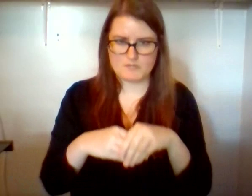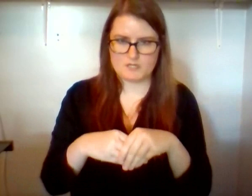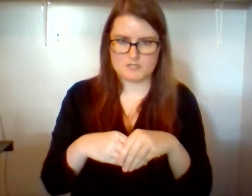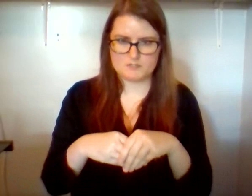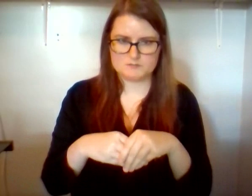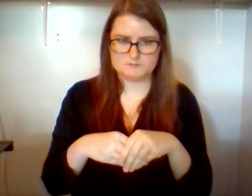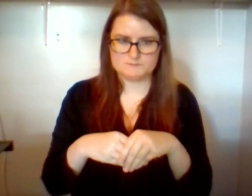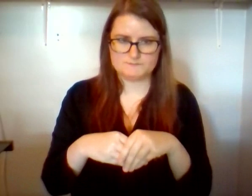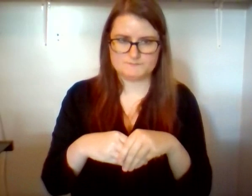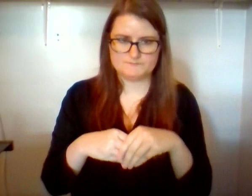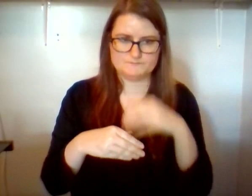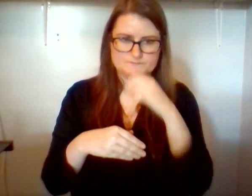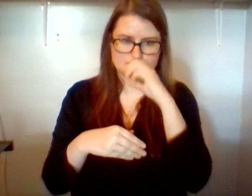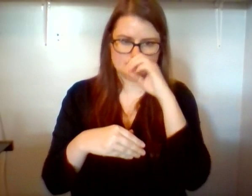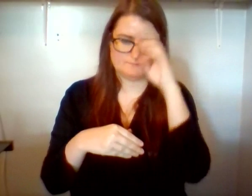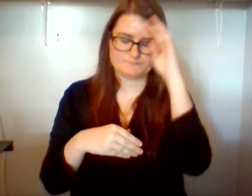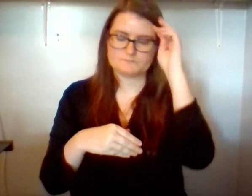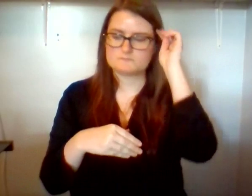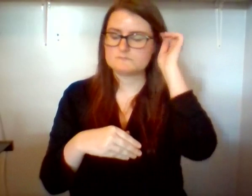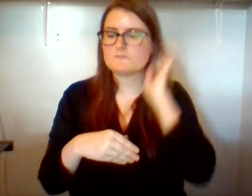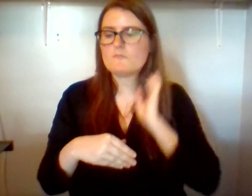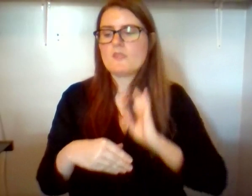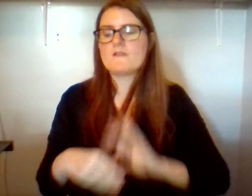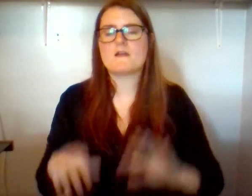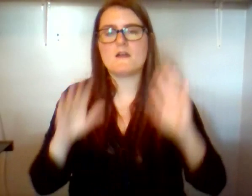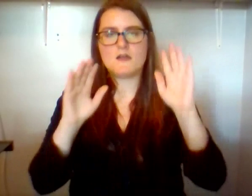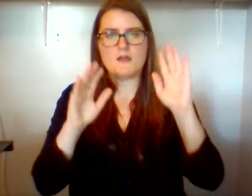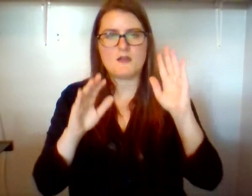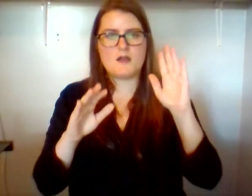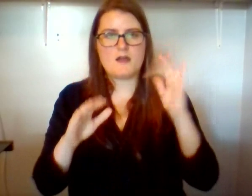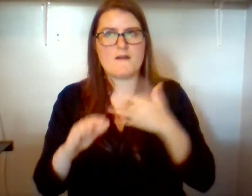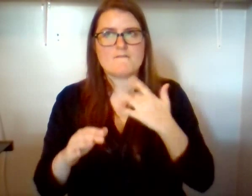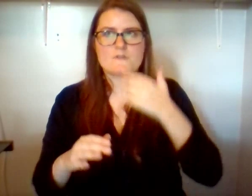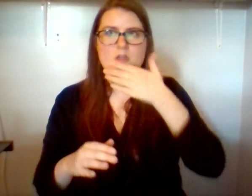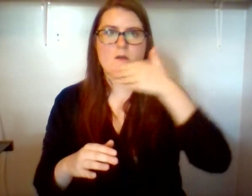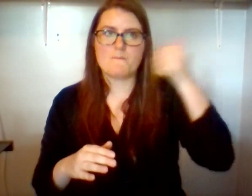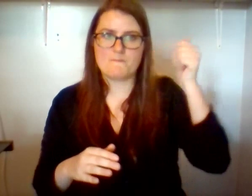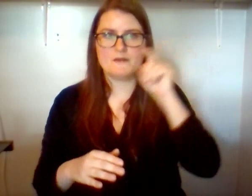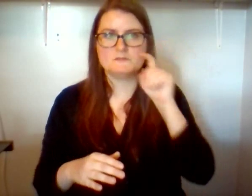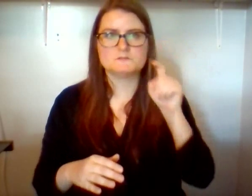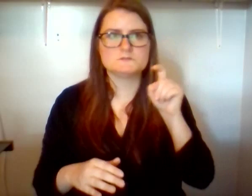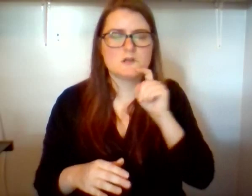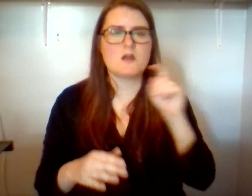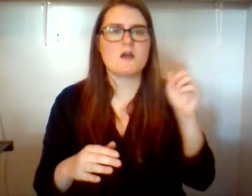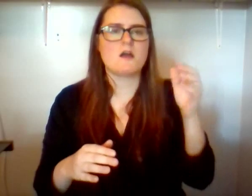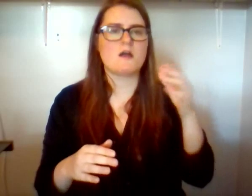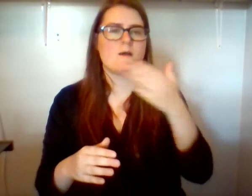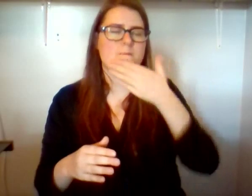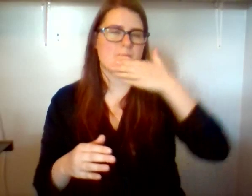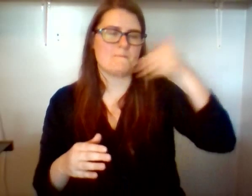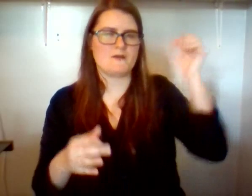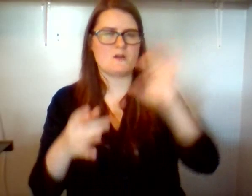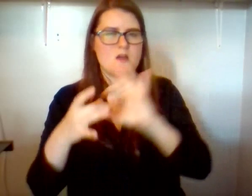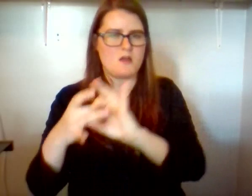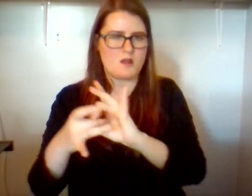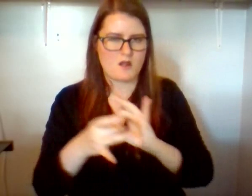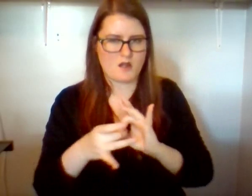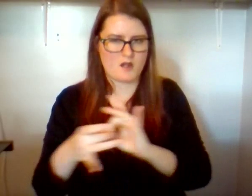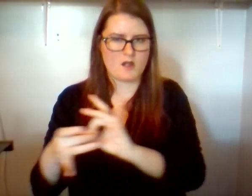oh, all very nice, I'm not married, there's nobody on the horizon, what am I supposed to do? And I just want to say one